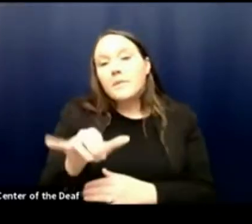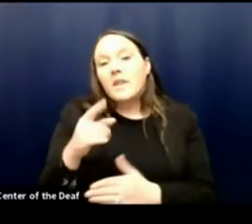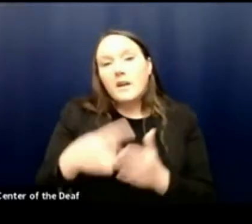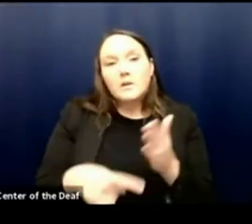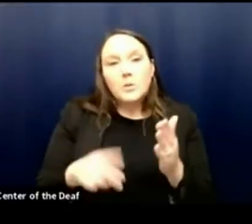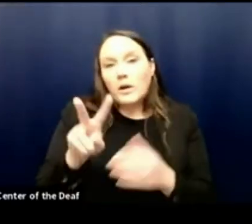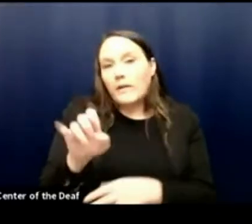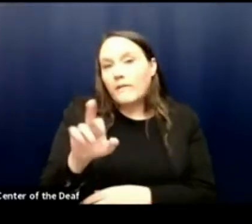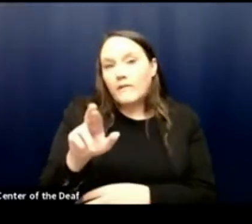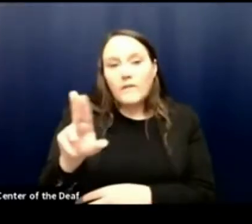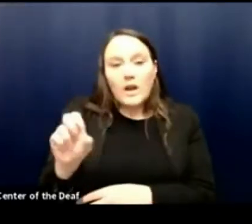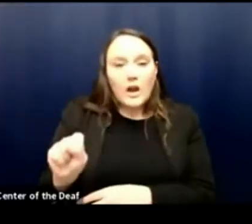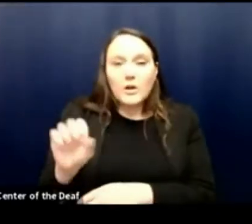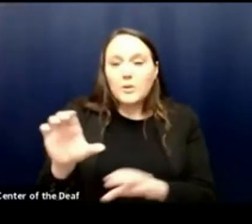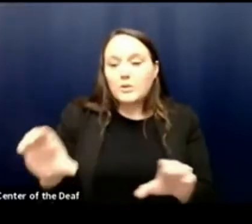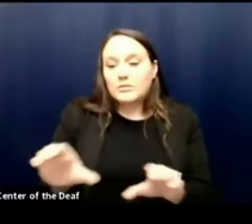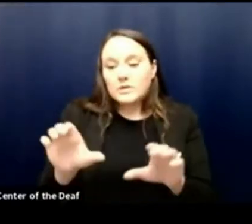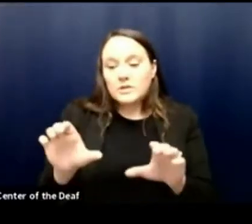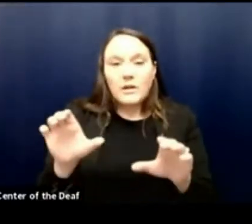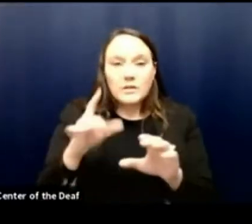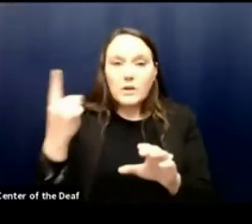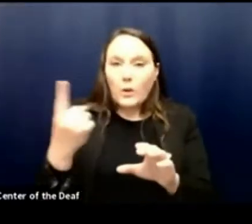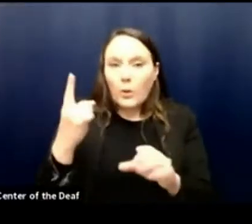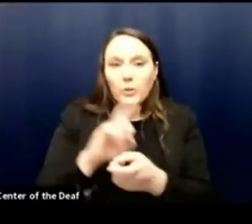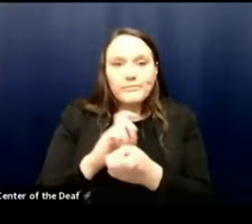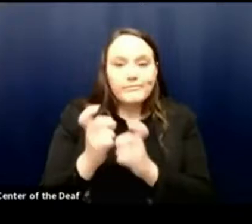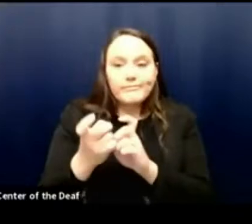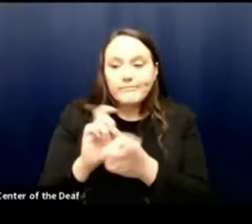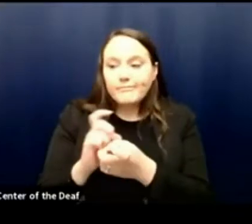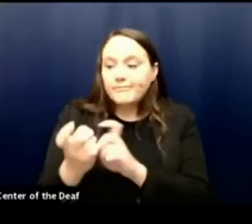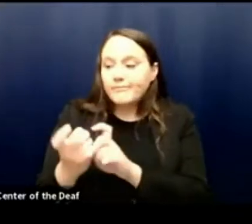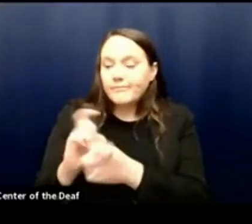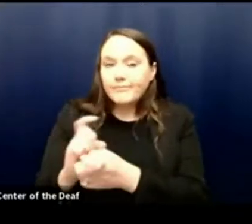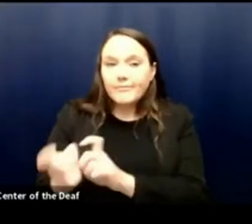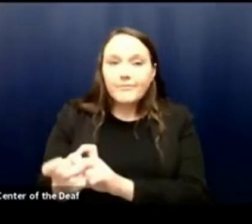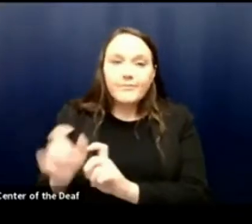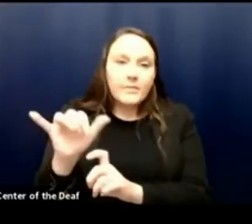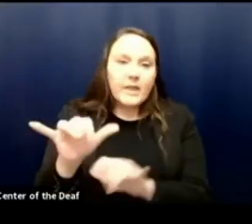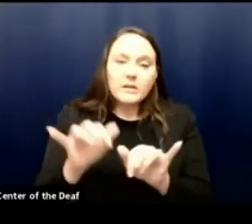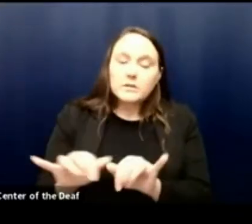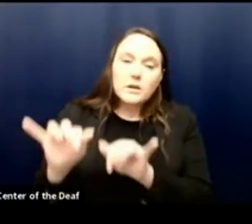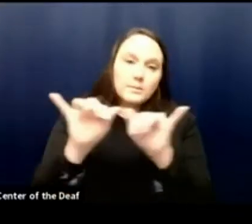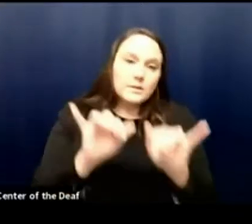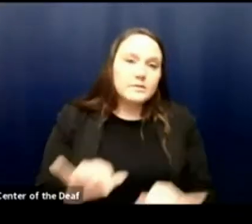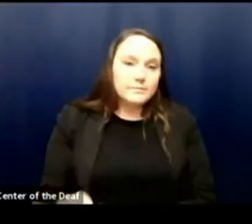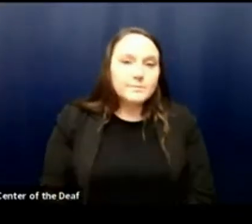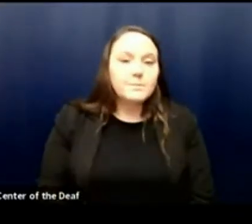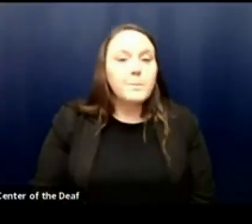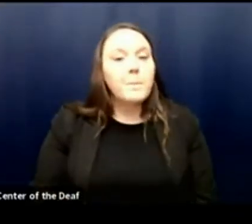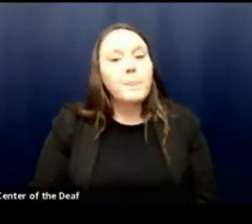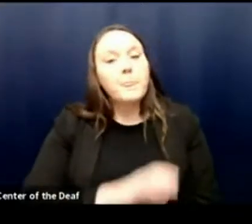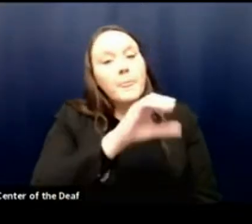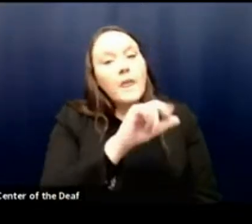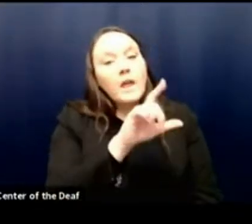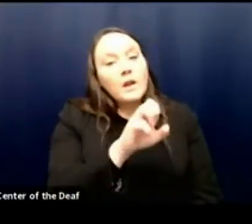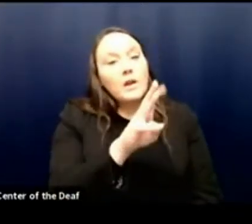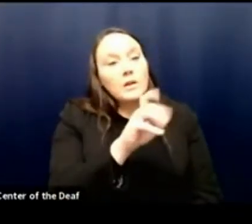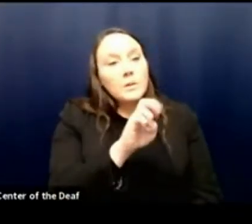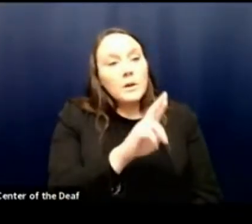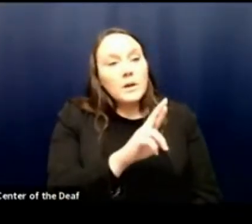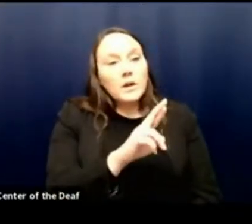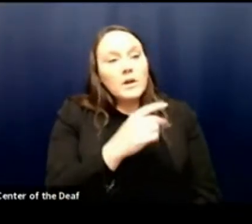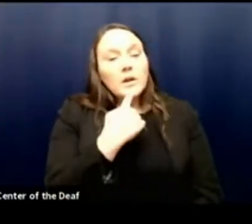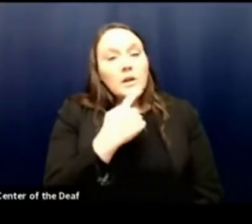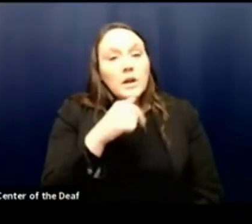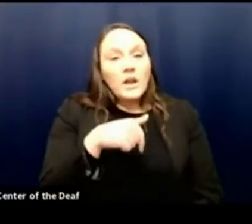they change, and that's not uncommon. From Cole with WBIR, he says this is